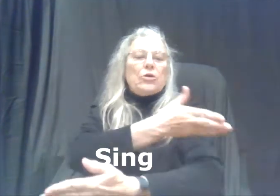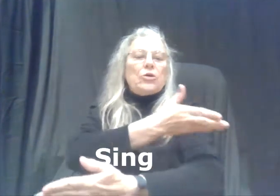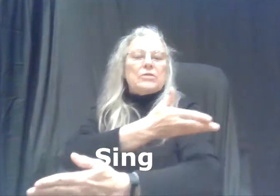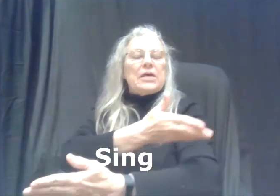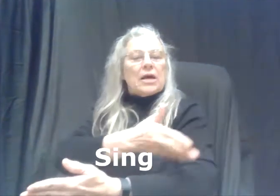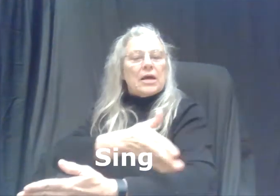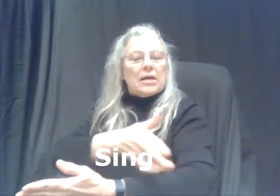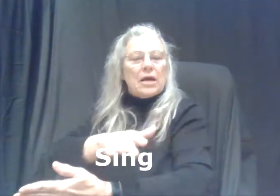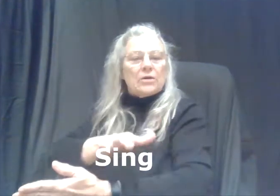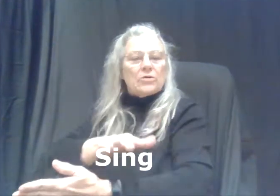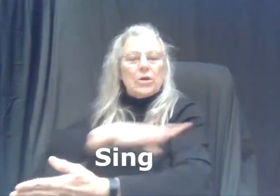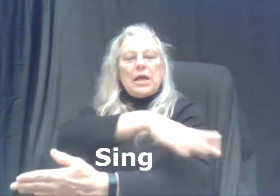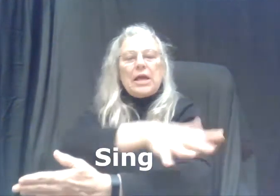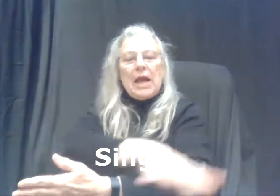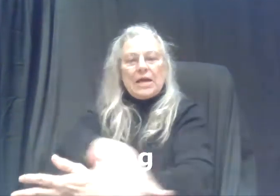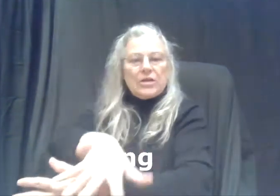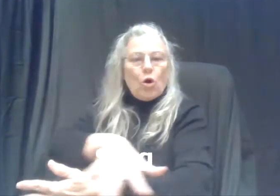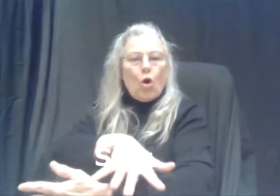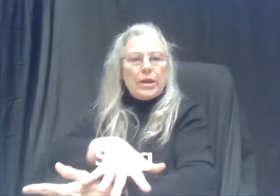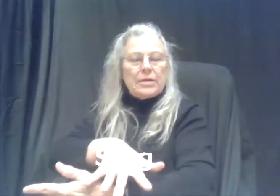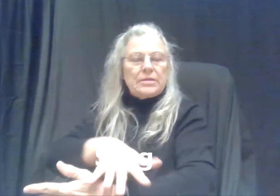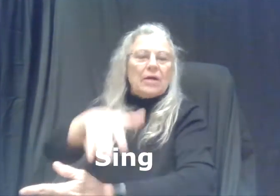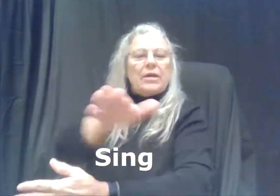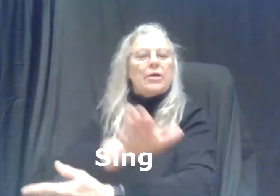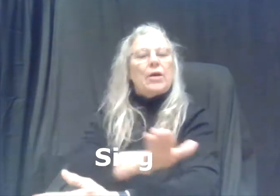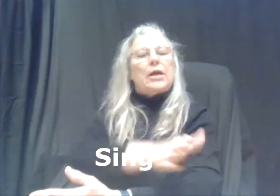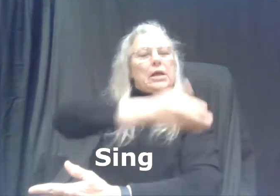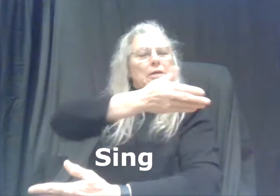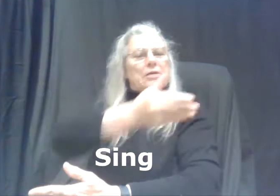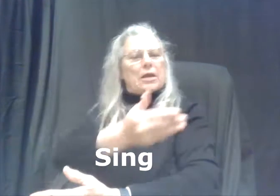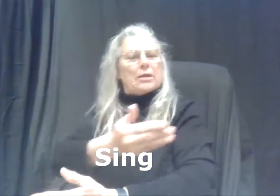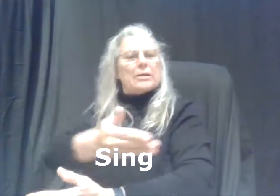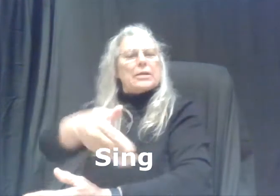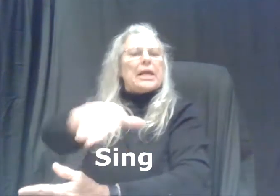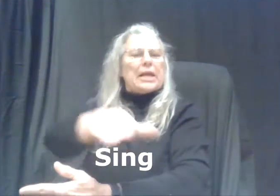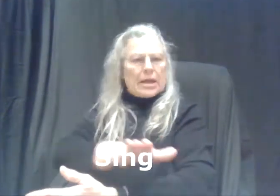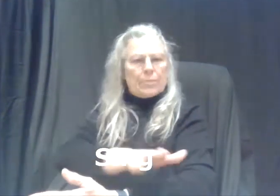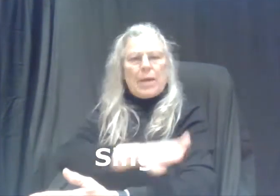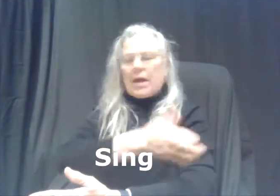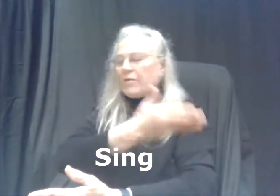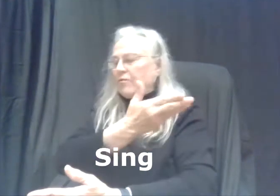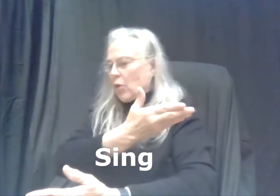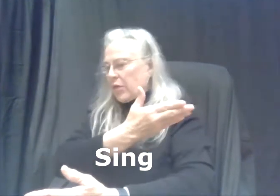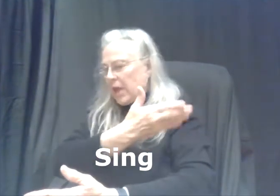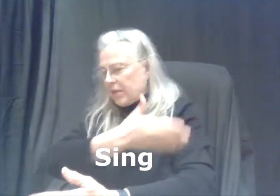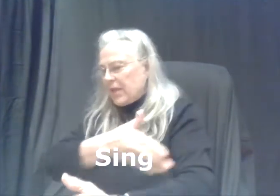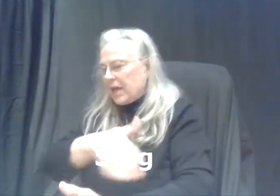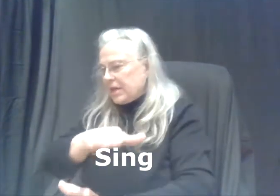a conductor, he has an audience out here and he's leading it back and forth. That is to